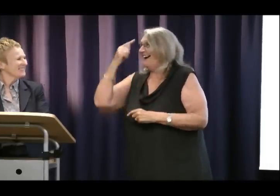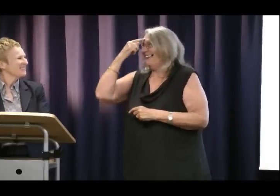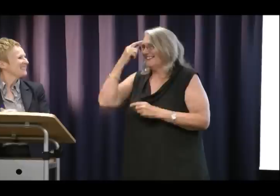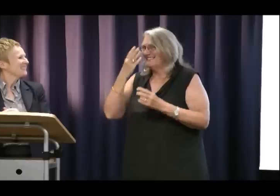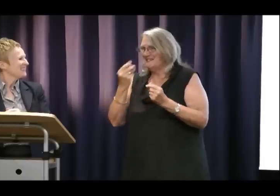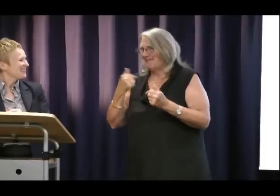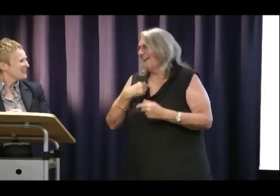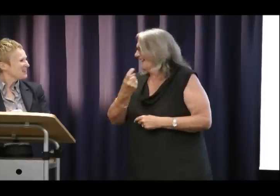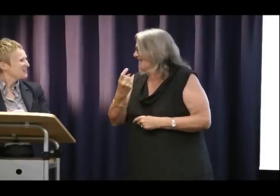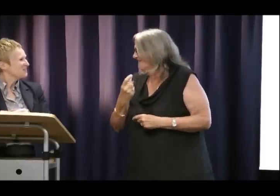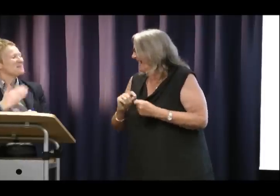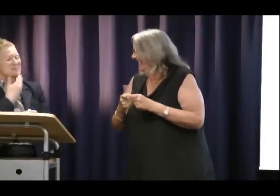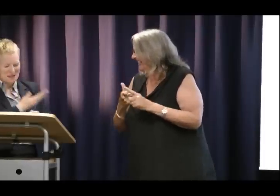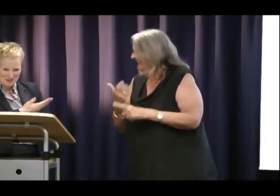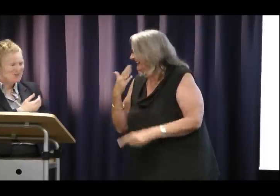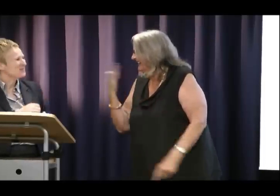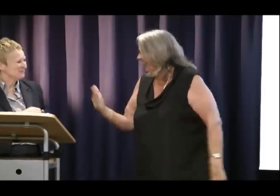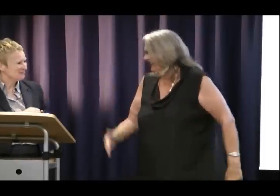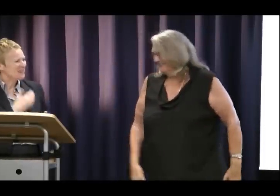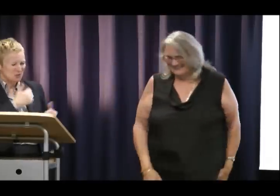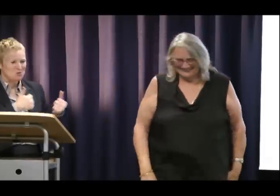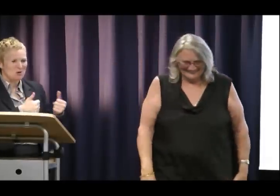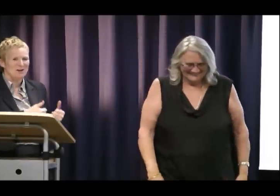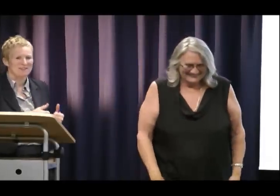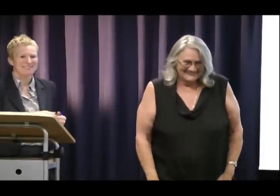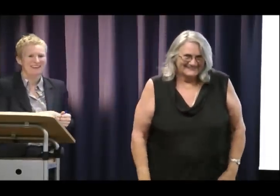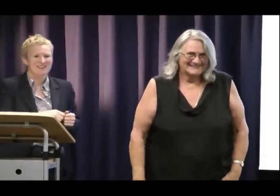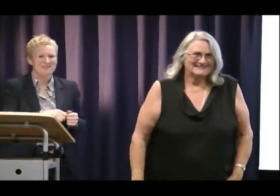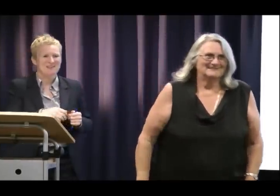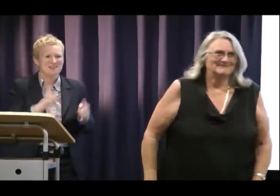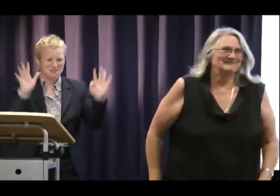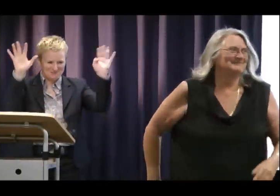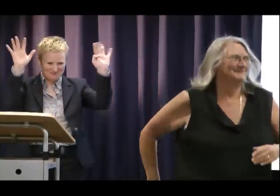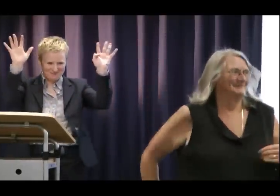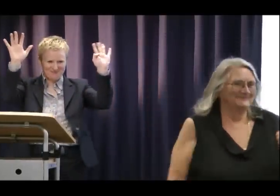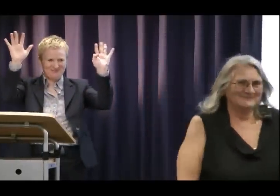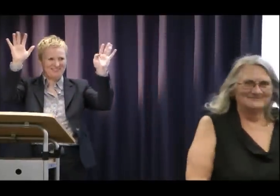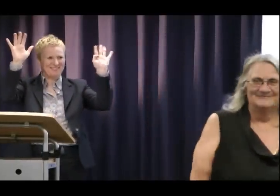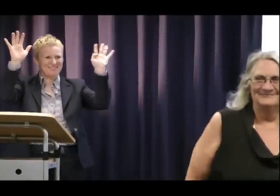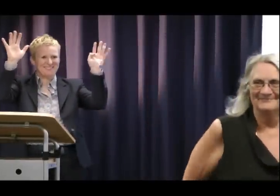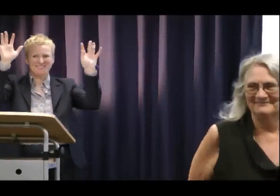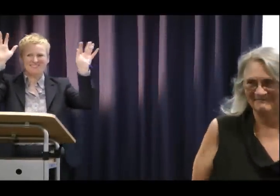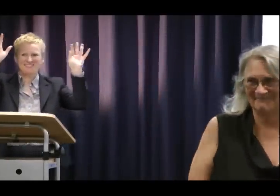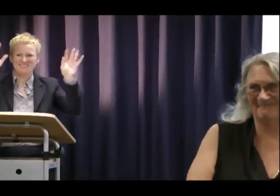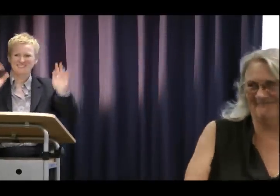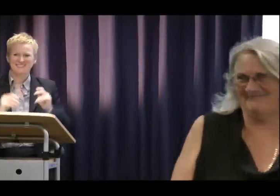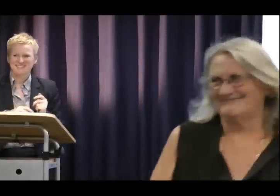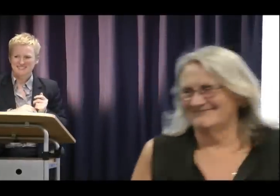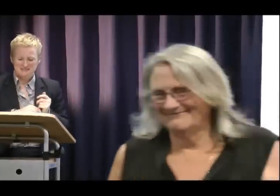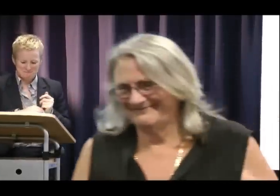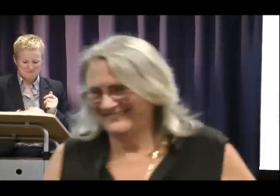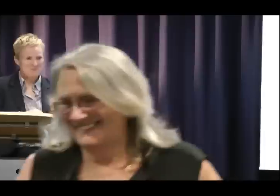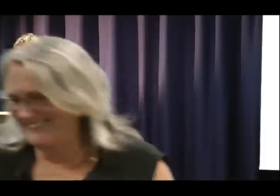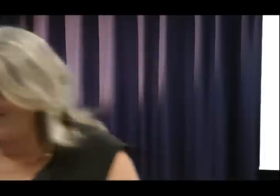have a go. When I think of something, I'll come back to the stage. Thank you.